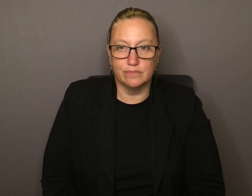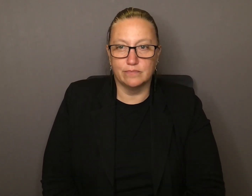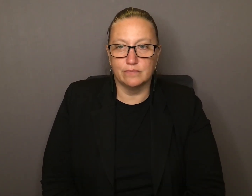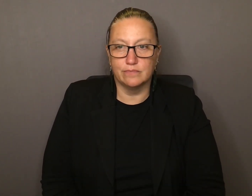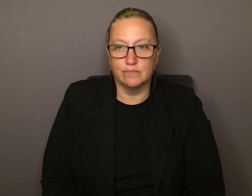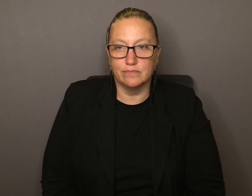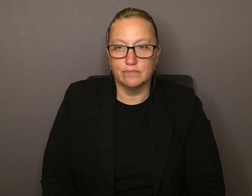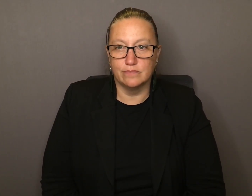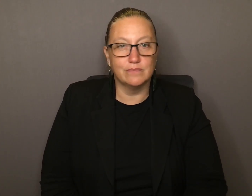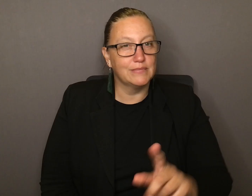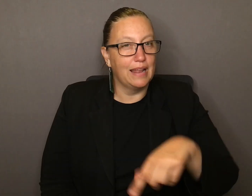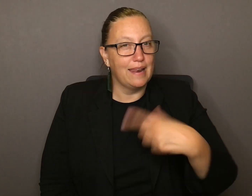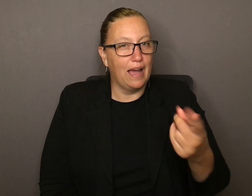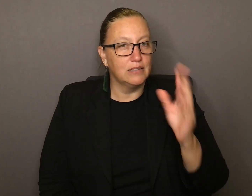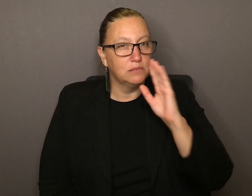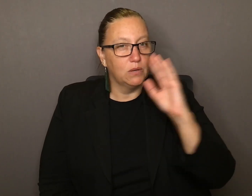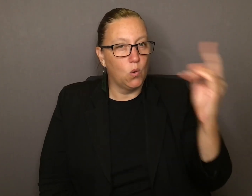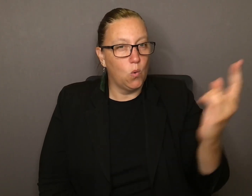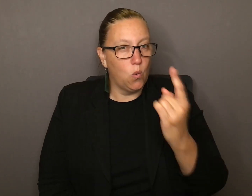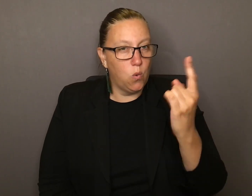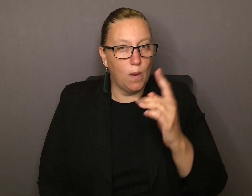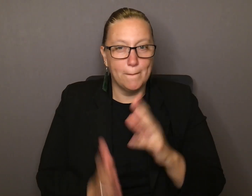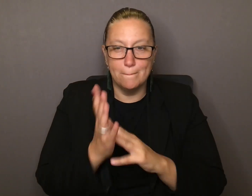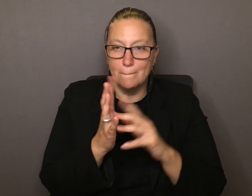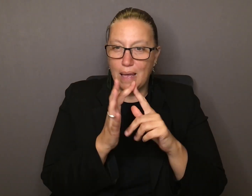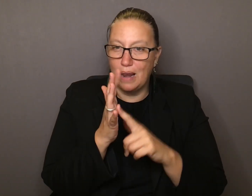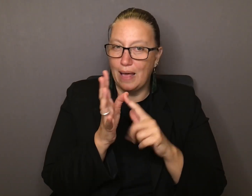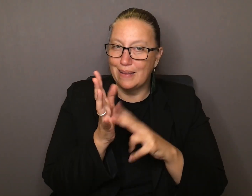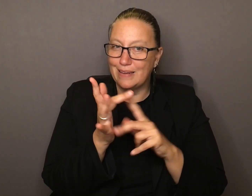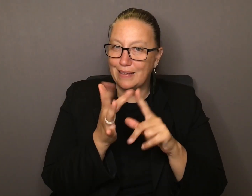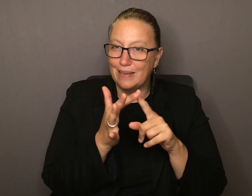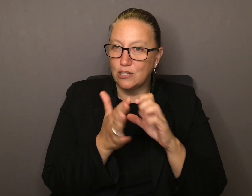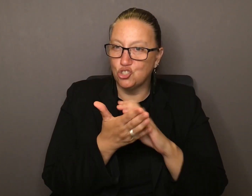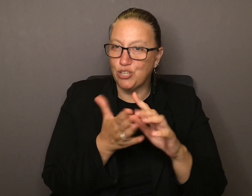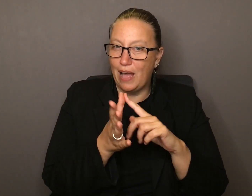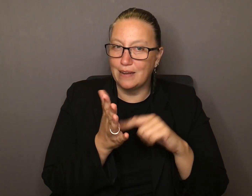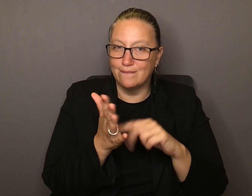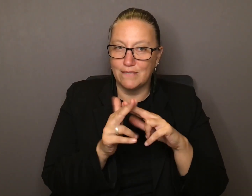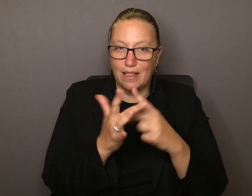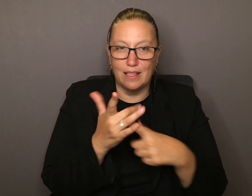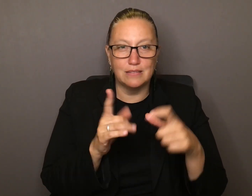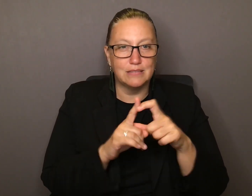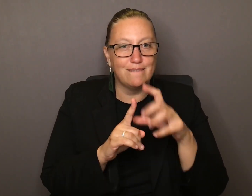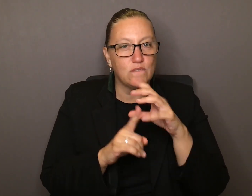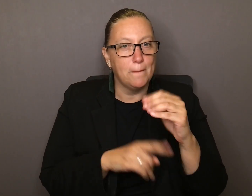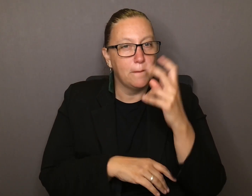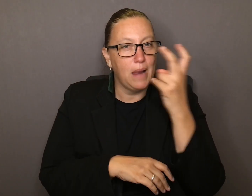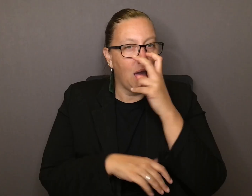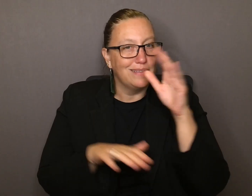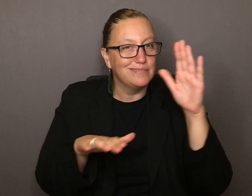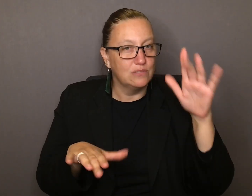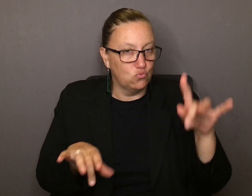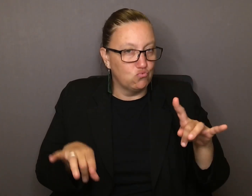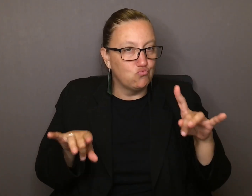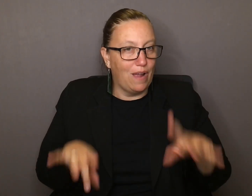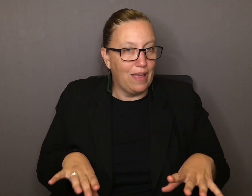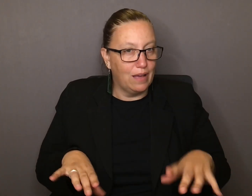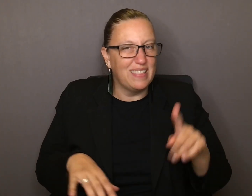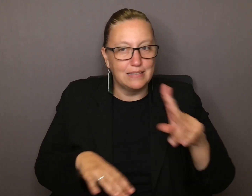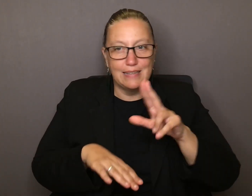Our next speaker is Melanie Chatfield from Blind Citizens Australia, the national representative organisation of people